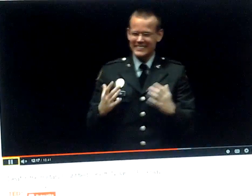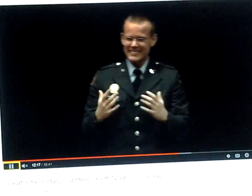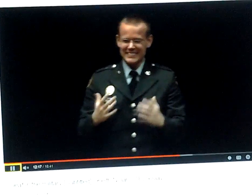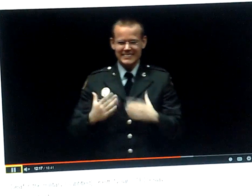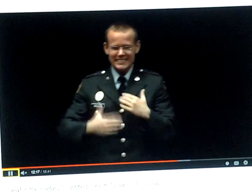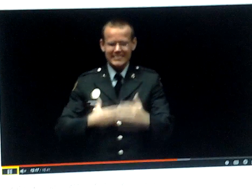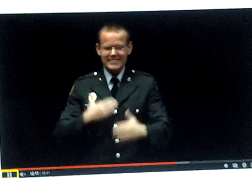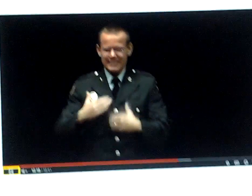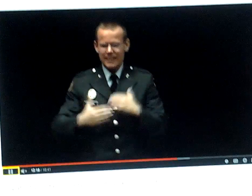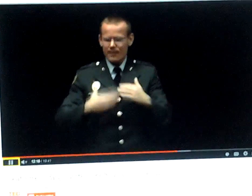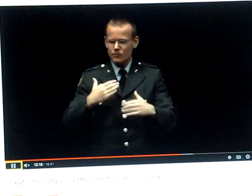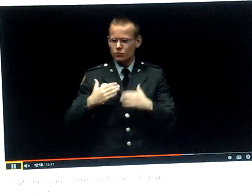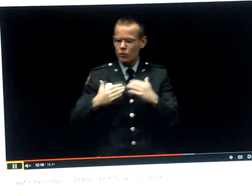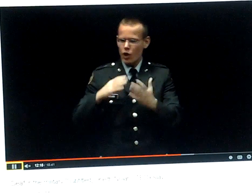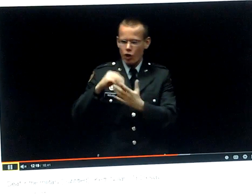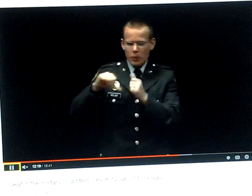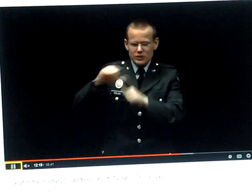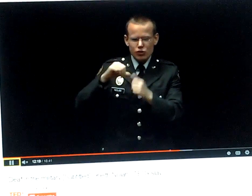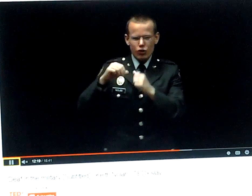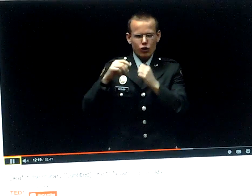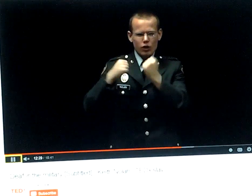helicopter. Yes!